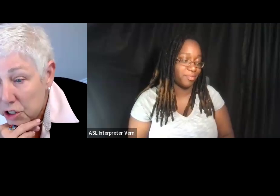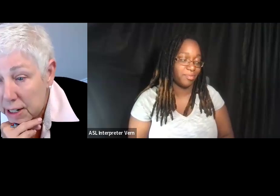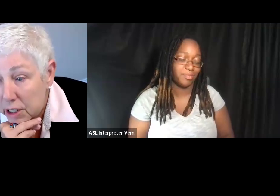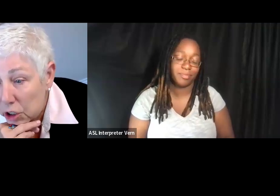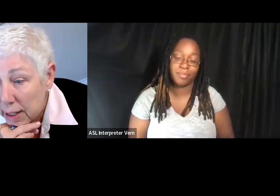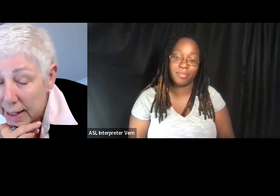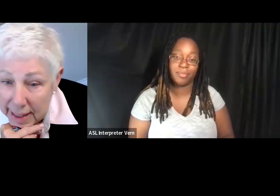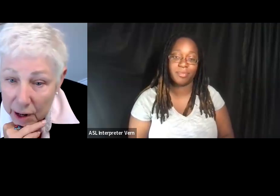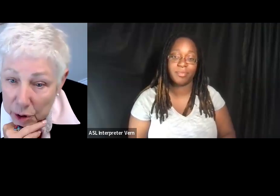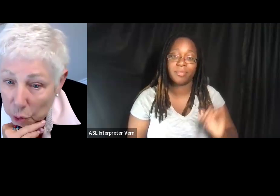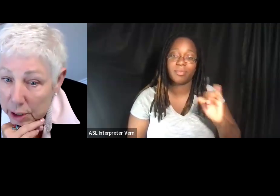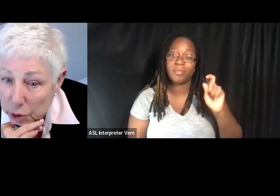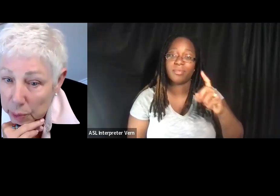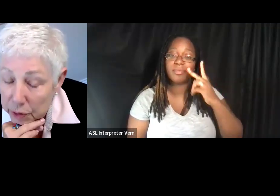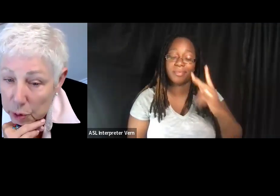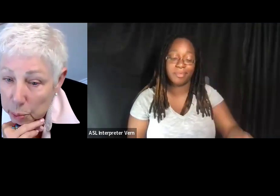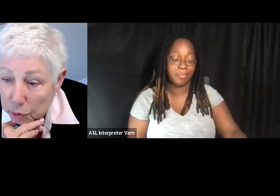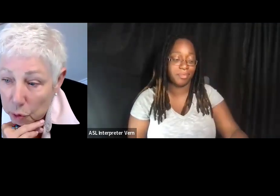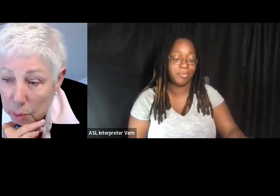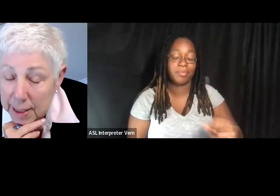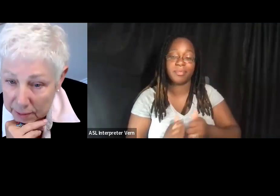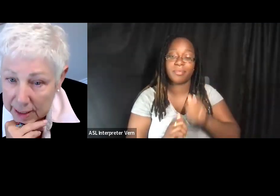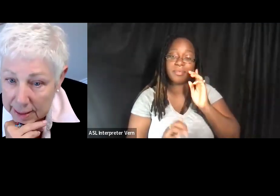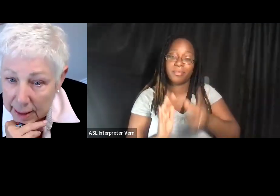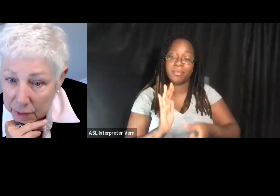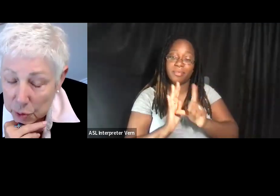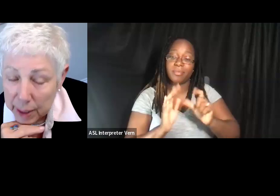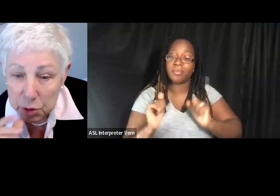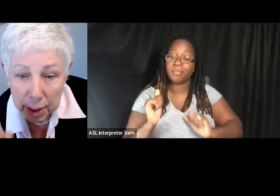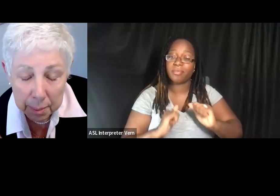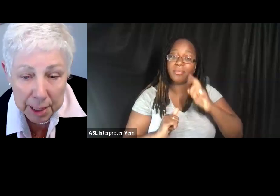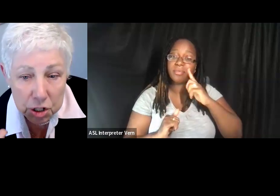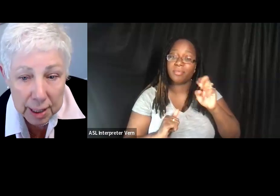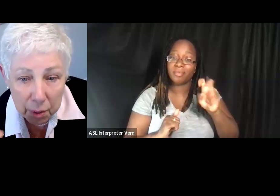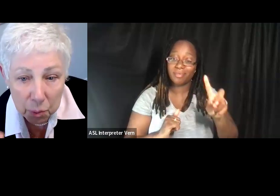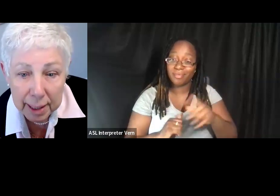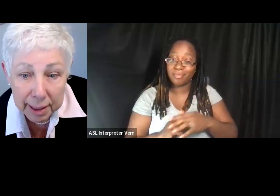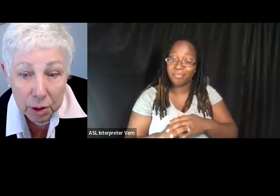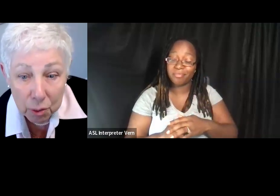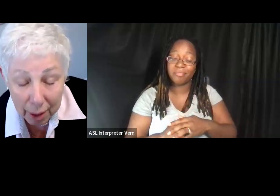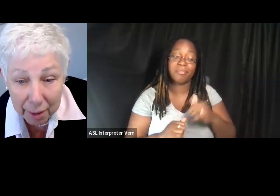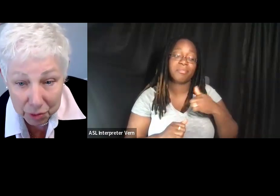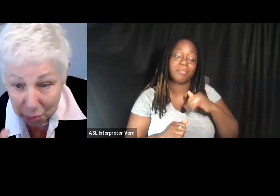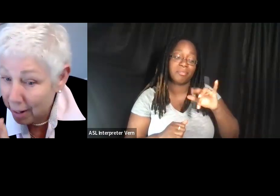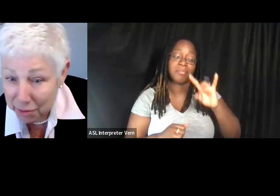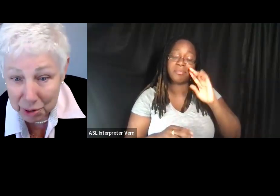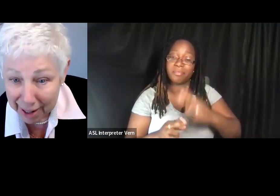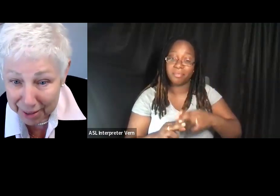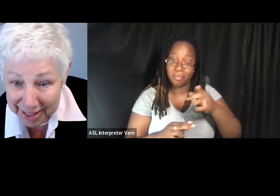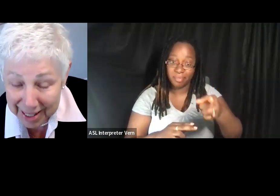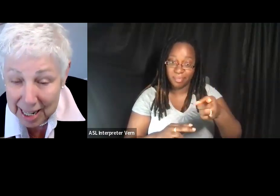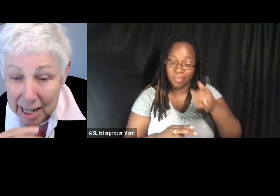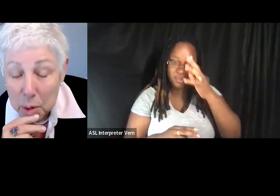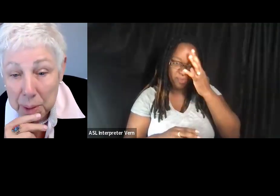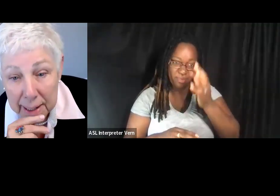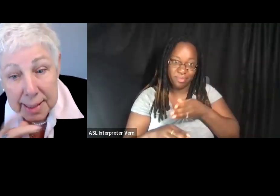Another thing that you need to look at is how you're going to review the performance of the executive director. And I mentioned that right here, right after